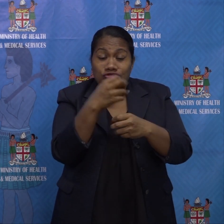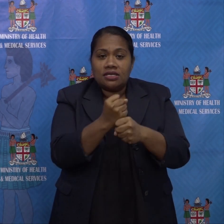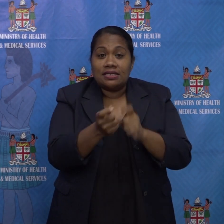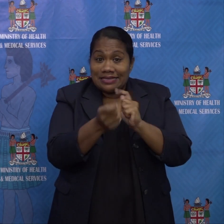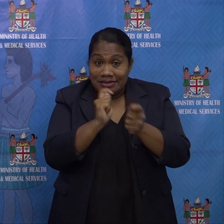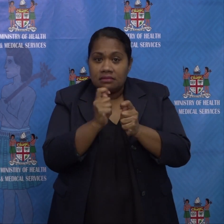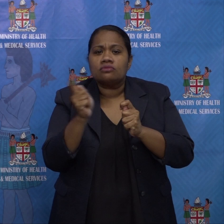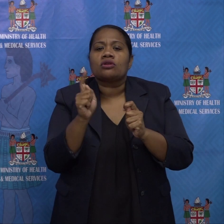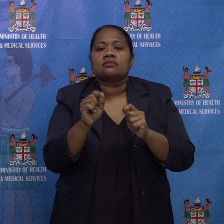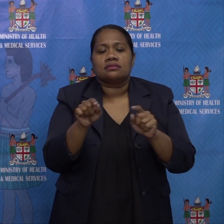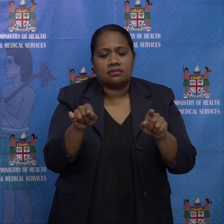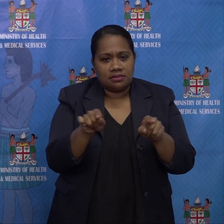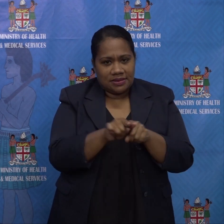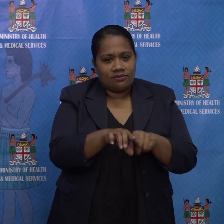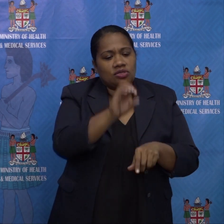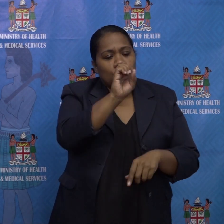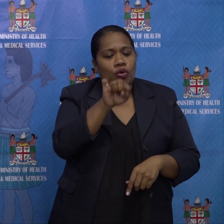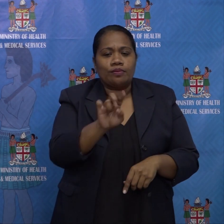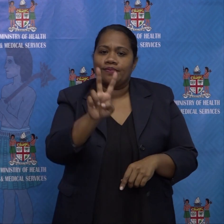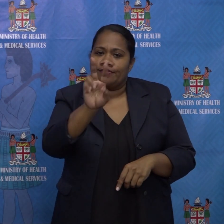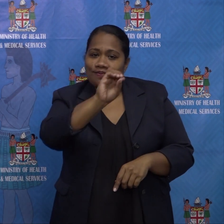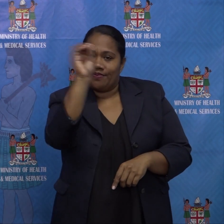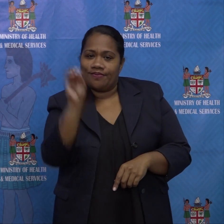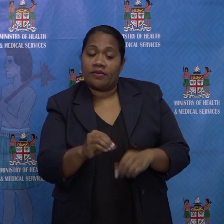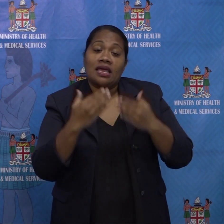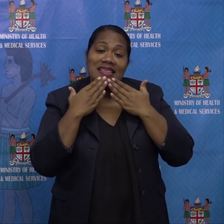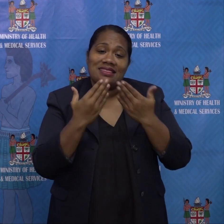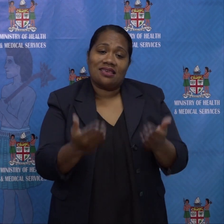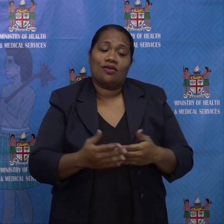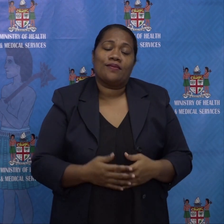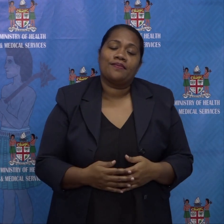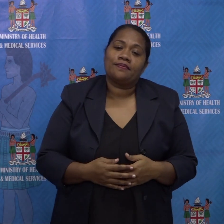is now also 0.2%. Thank you.